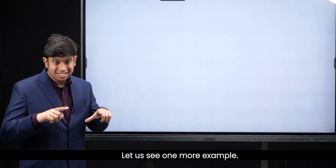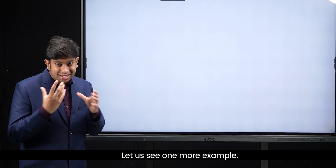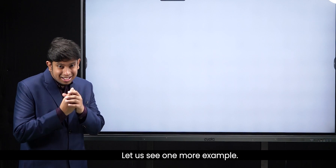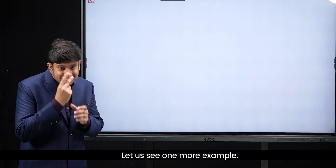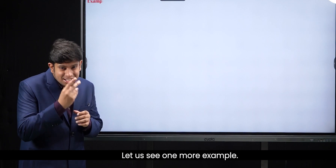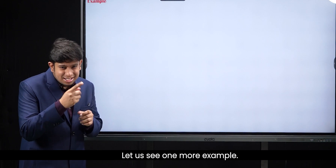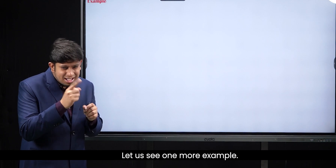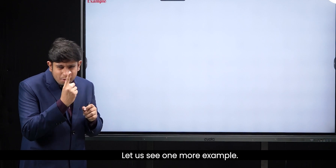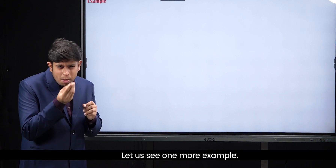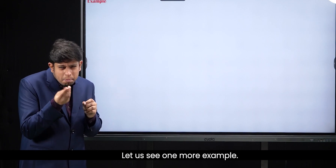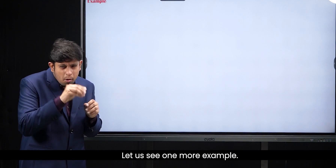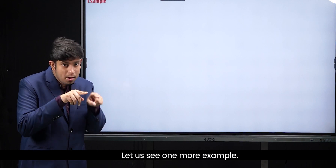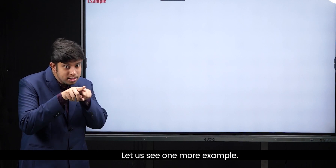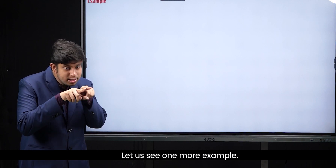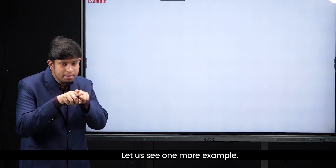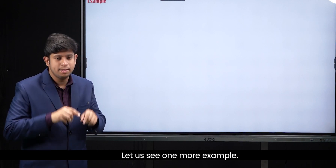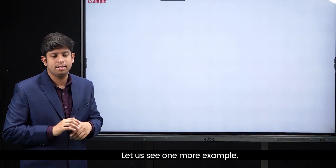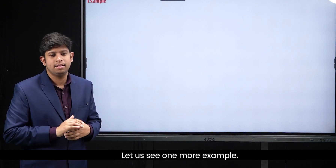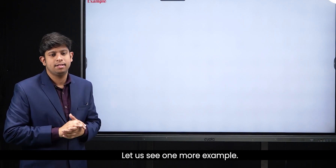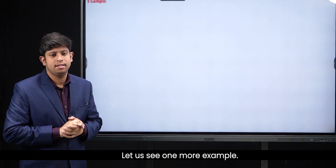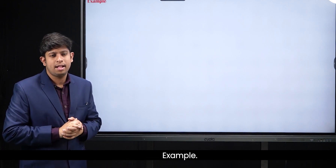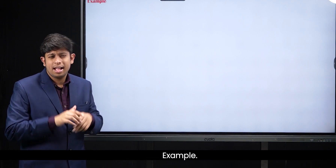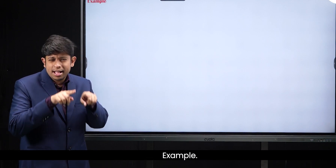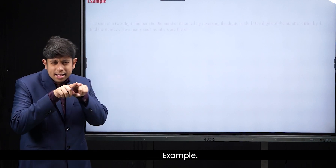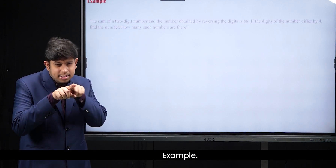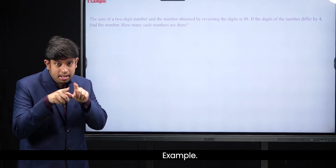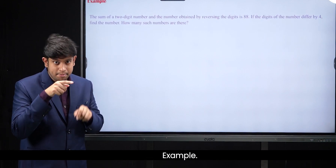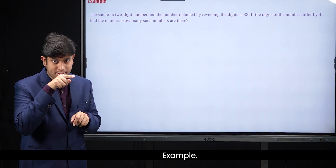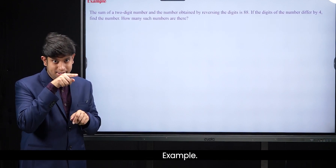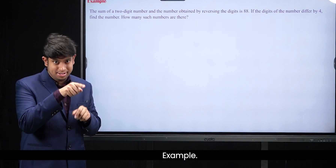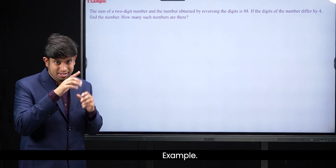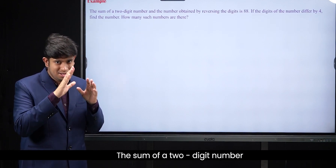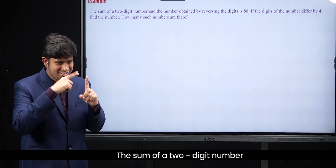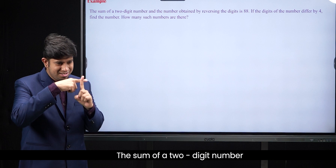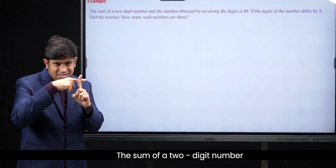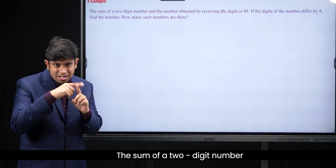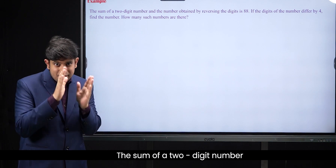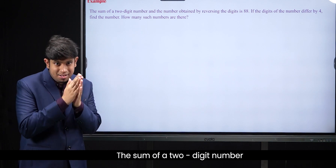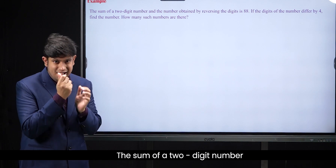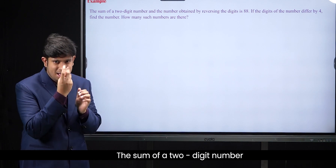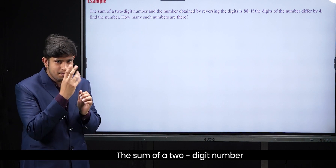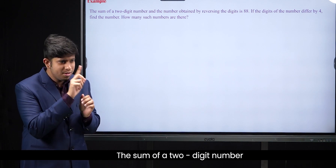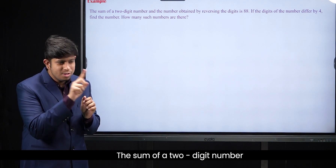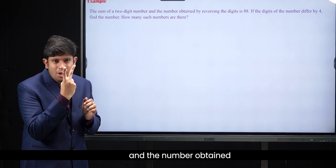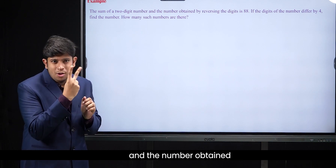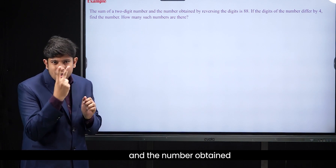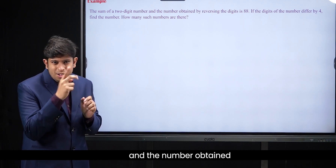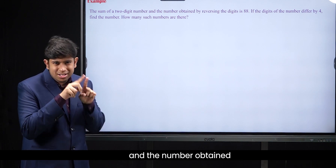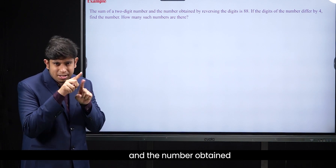Let us see one more example. Example: the sum of a two-digit number and the number obtained